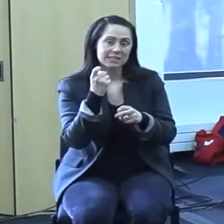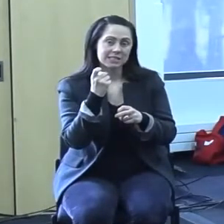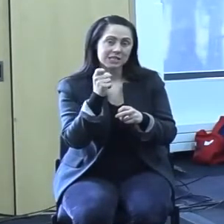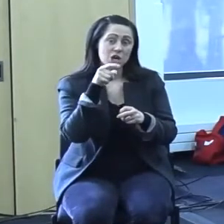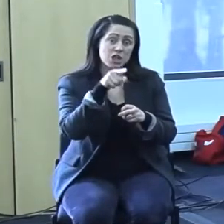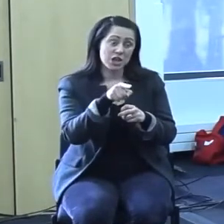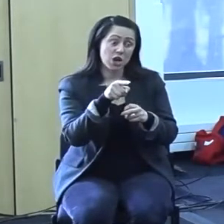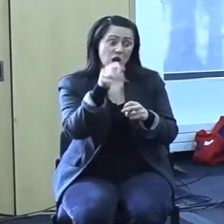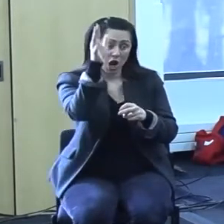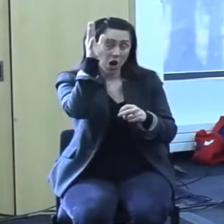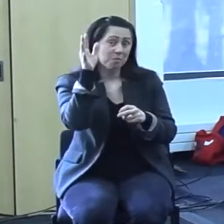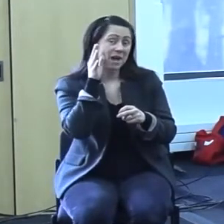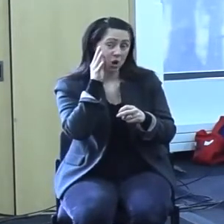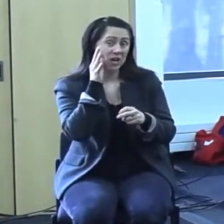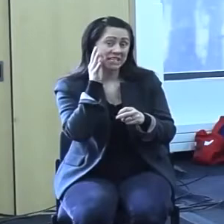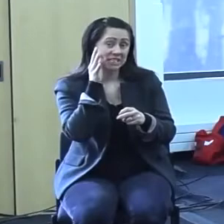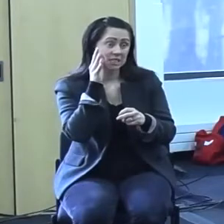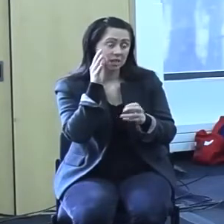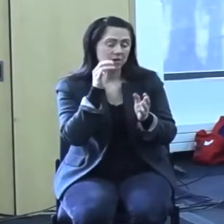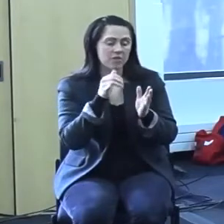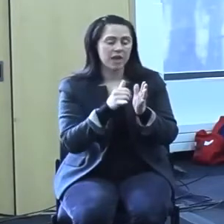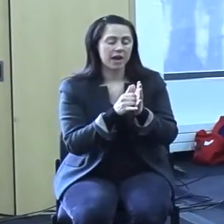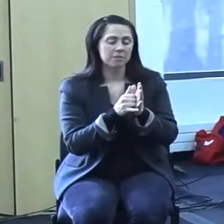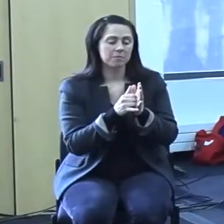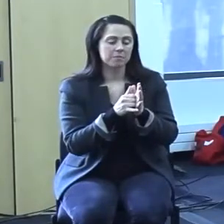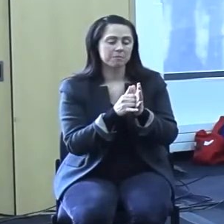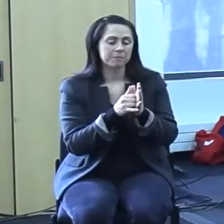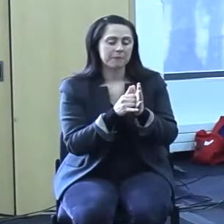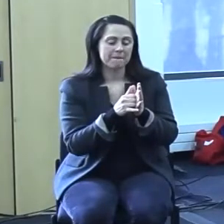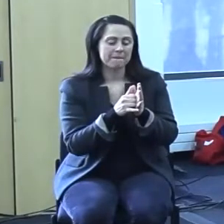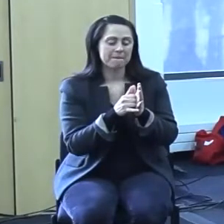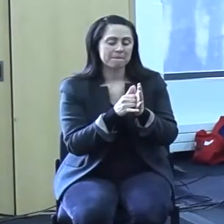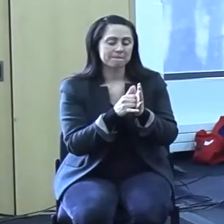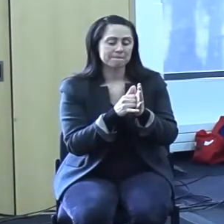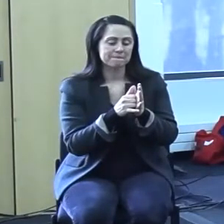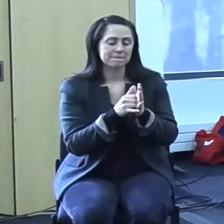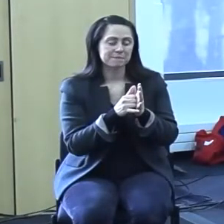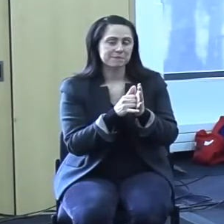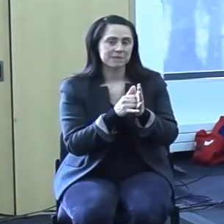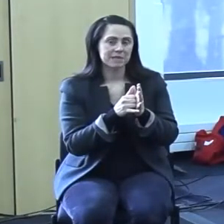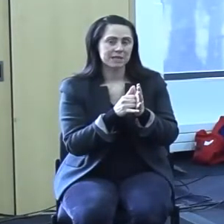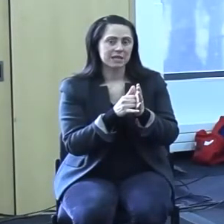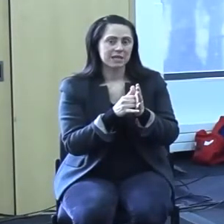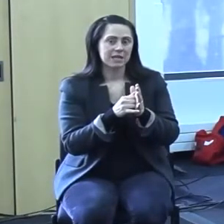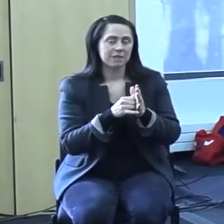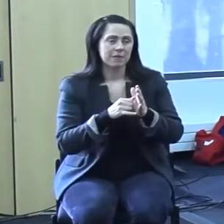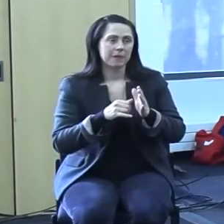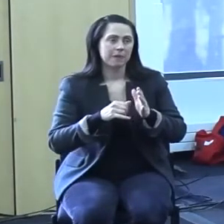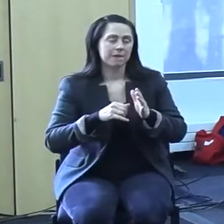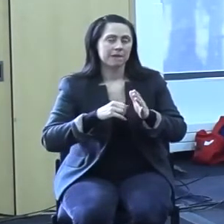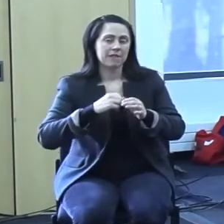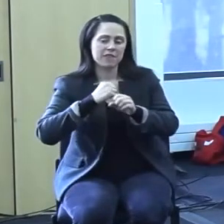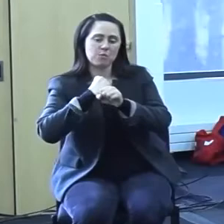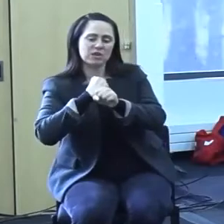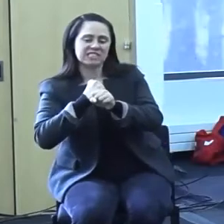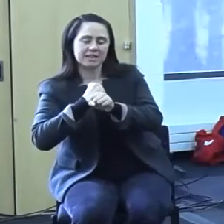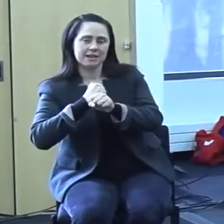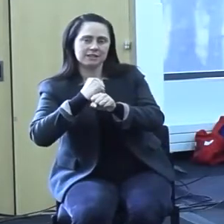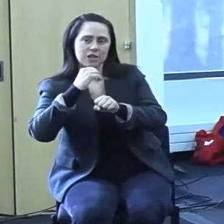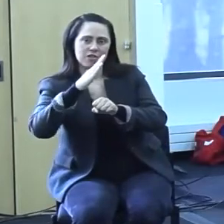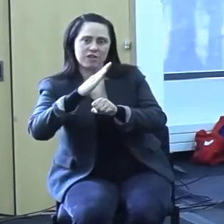there are parents out there that uh, shield themselves, shield their